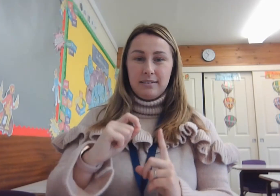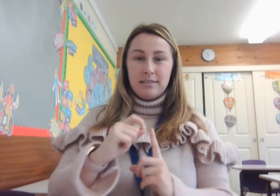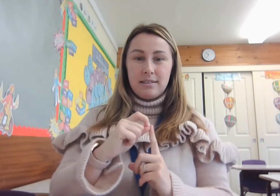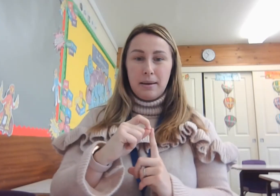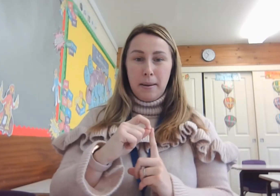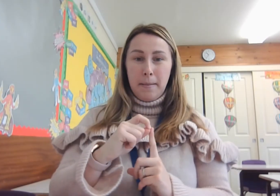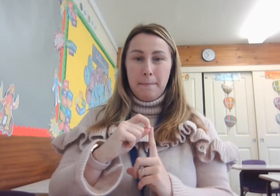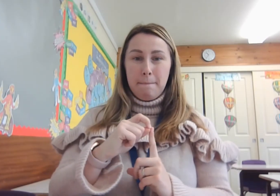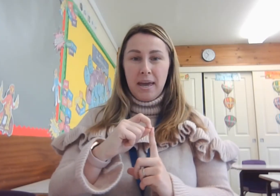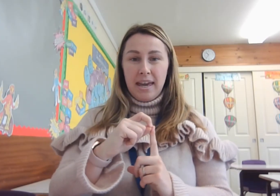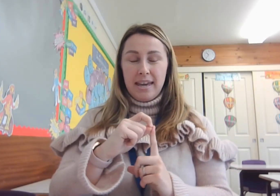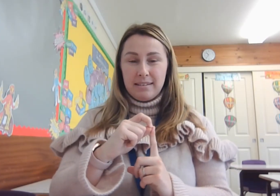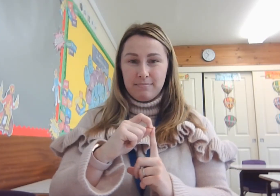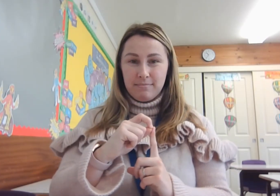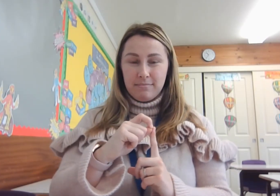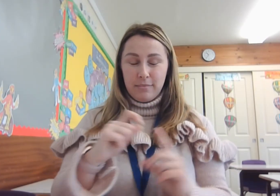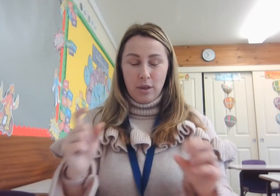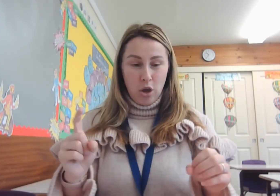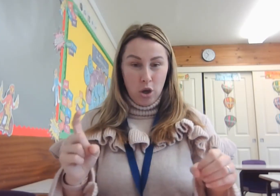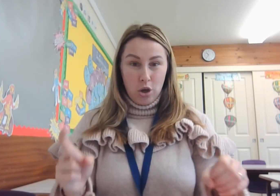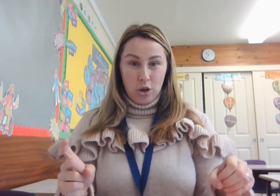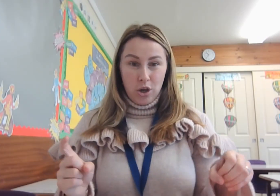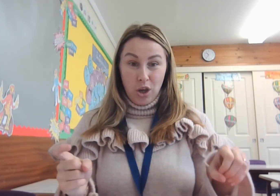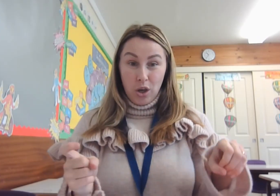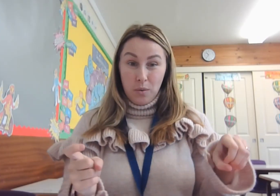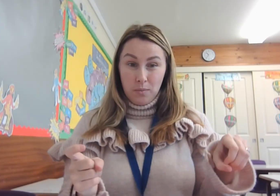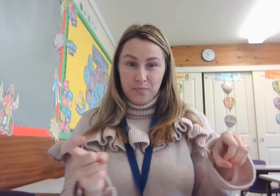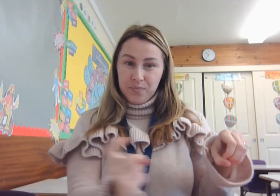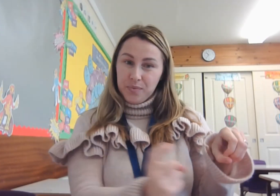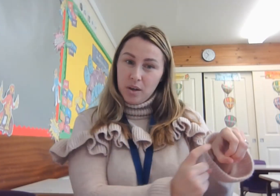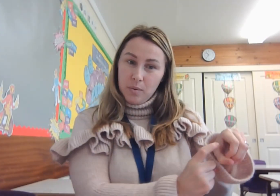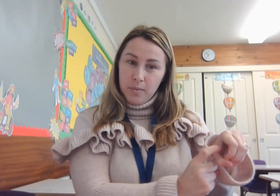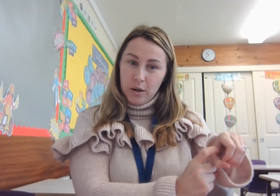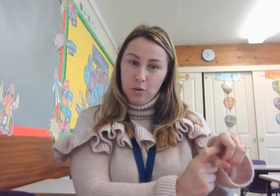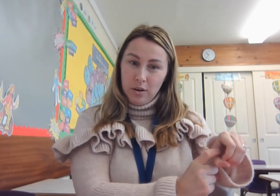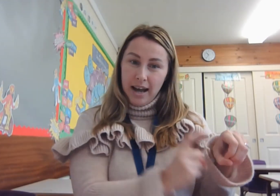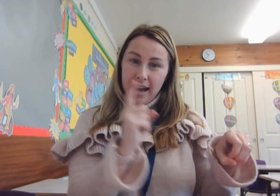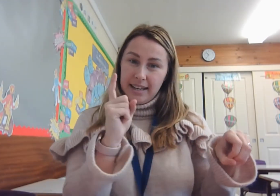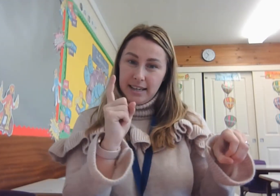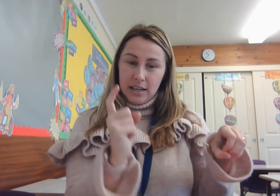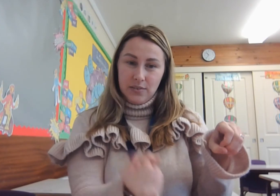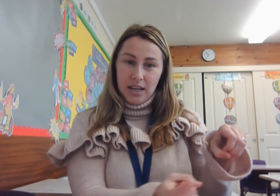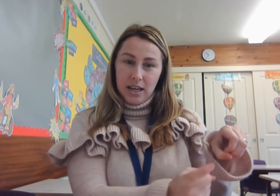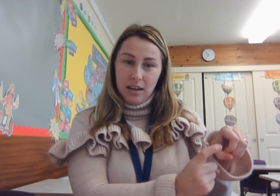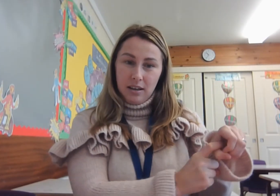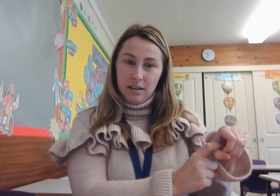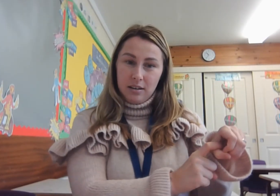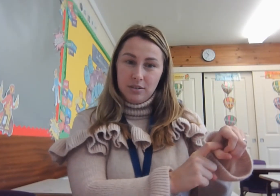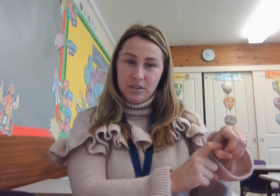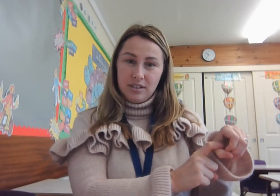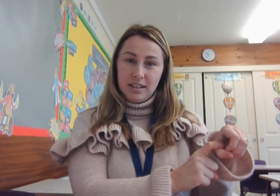hands. P. Q. Hook our index finger just in